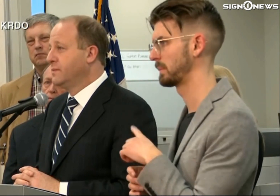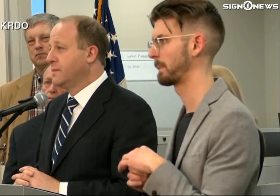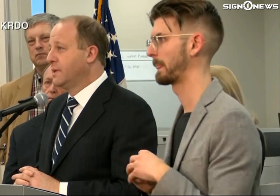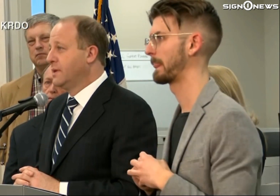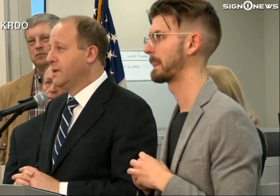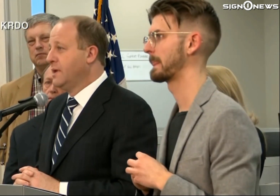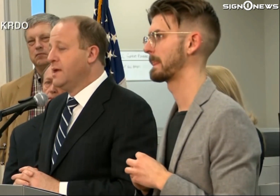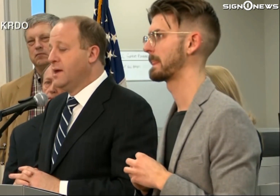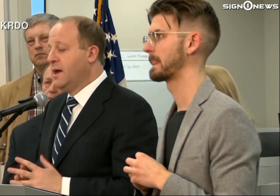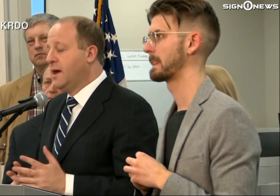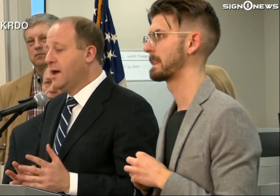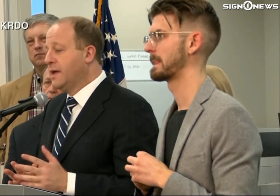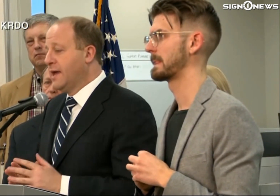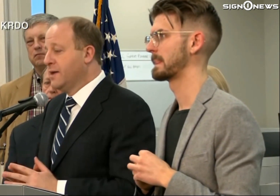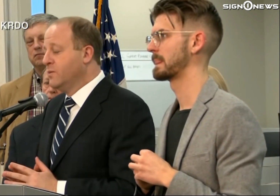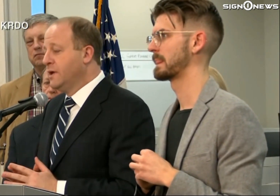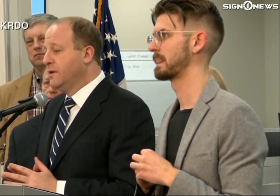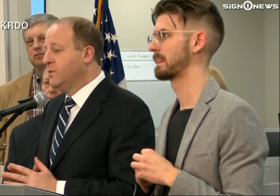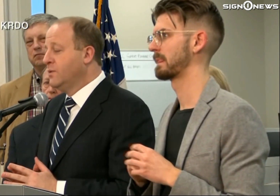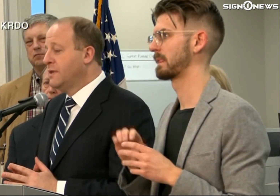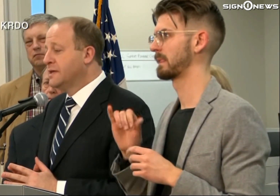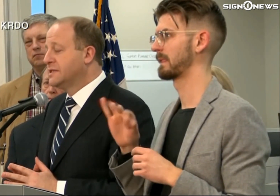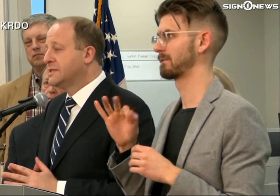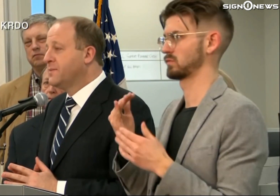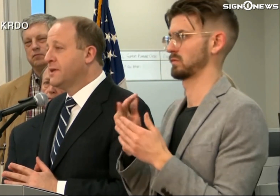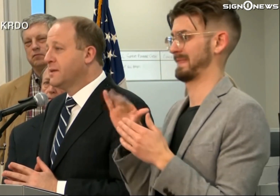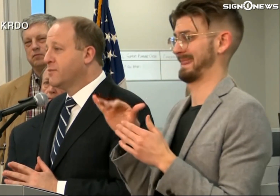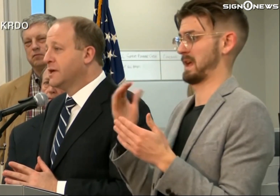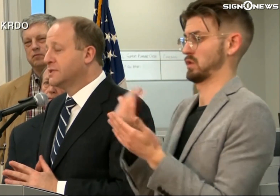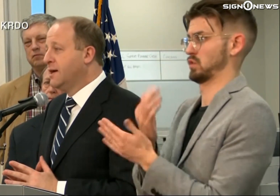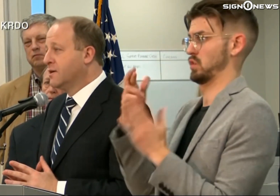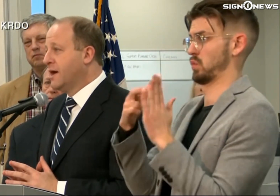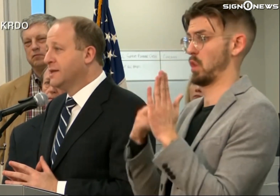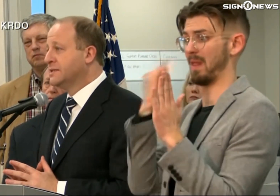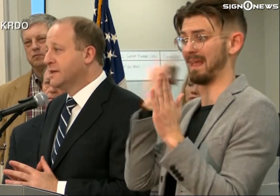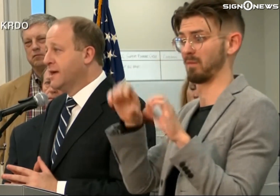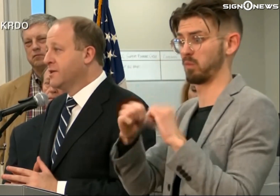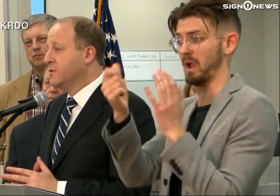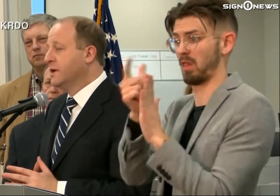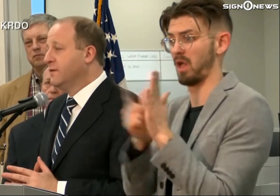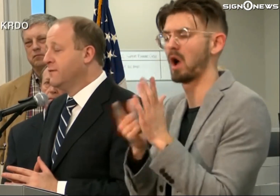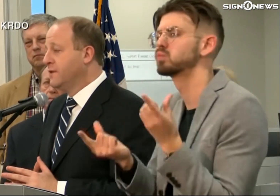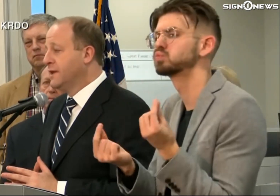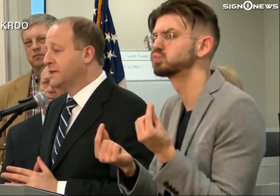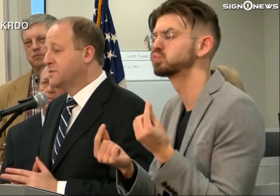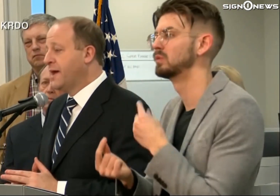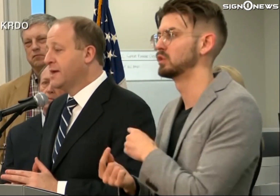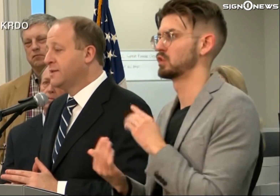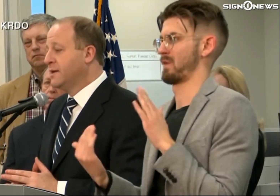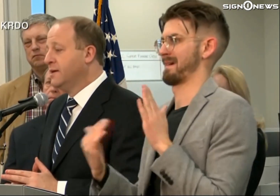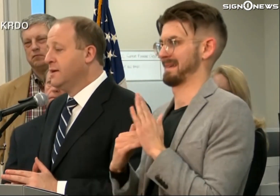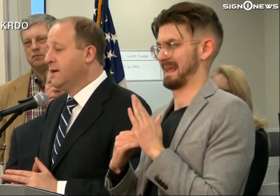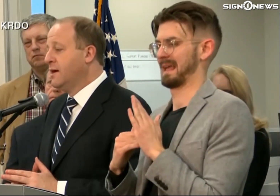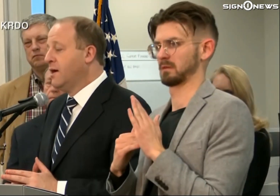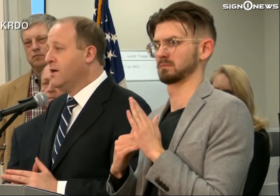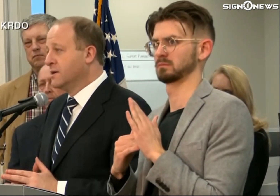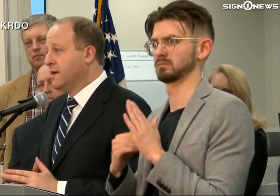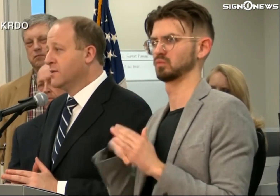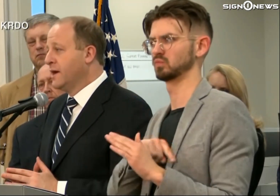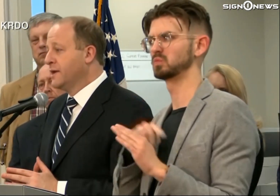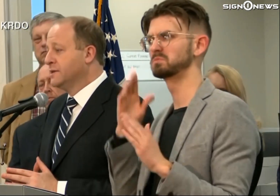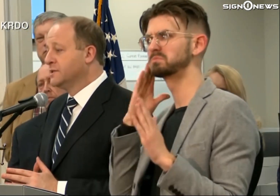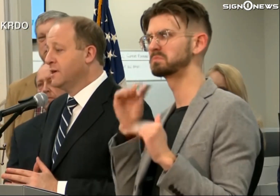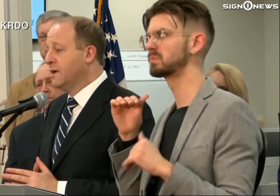that's breaking that new rule? Again, this is something that brings Coloradans together. We fully expect that